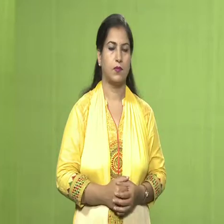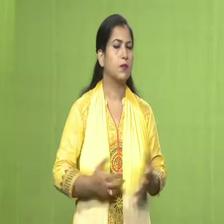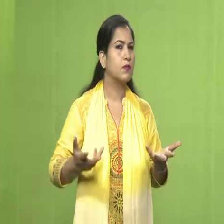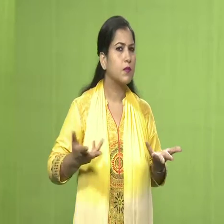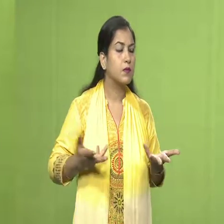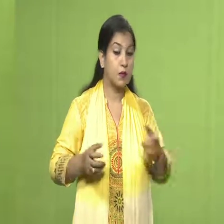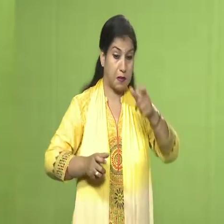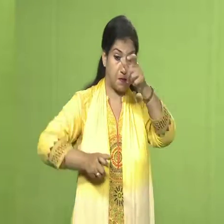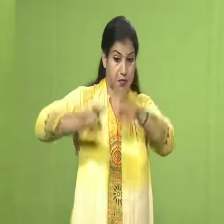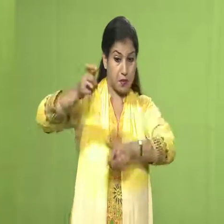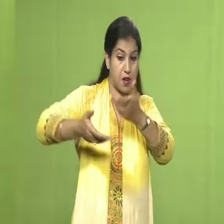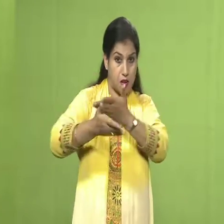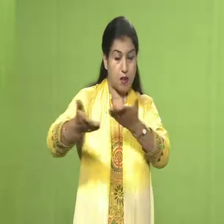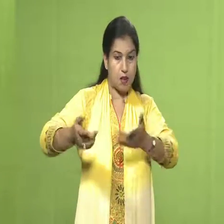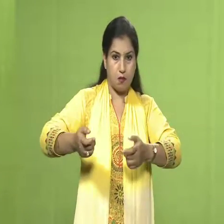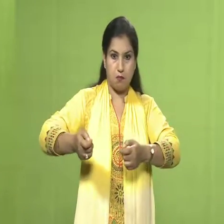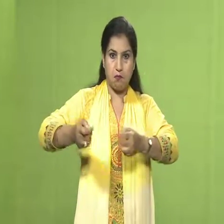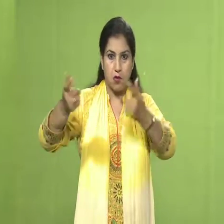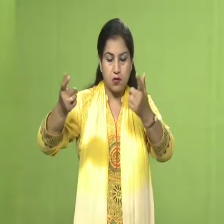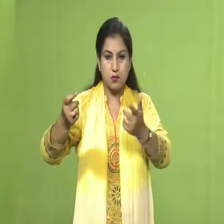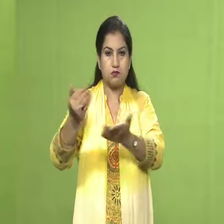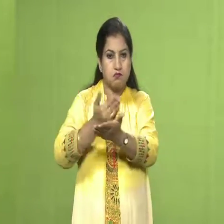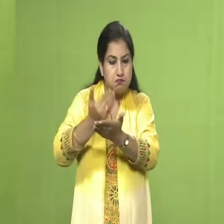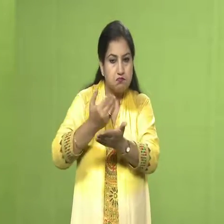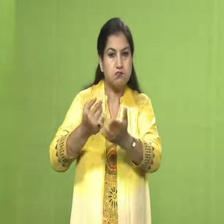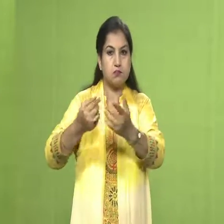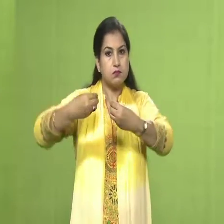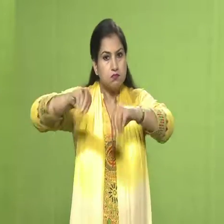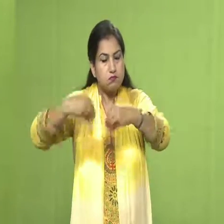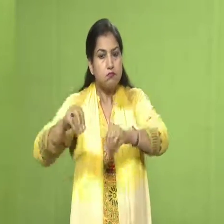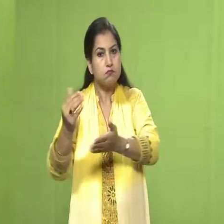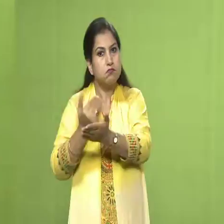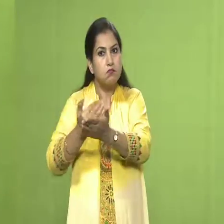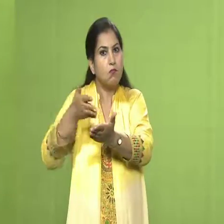Because people were becoming rich because of their trade and business,